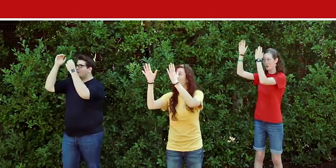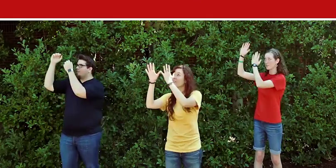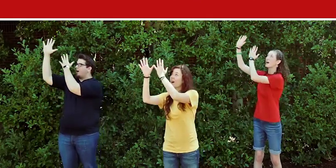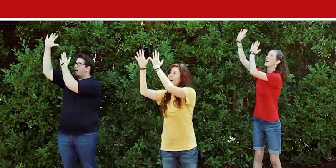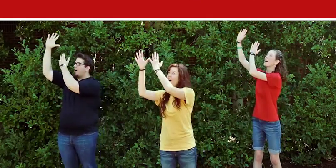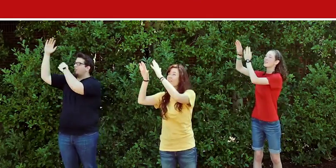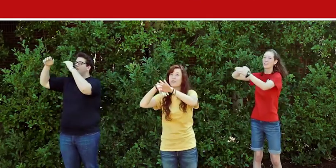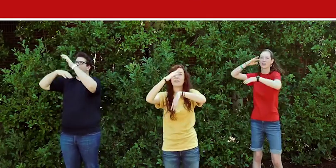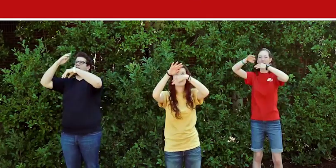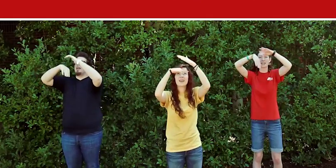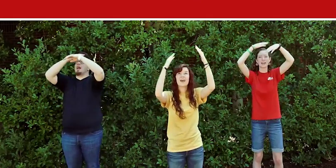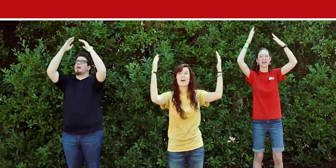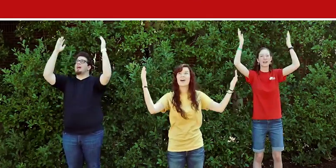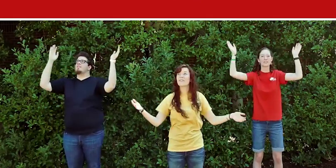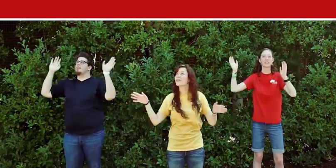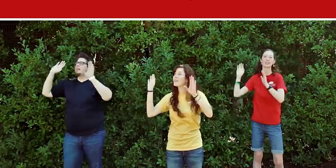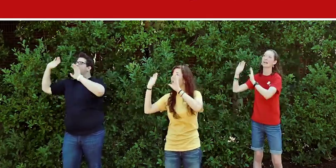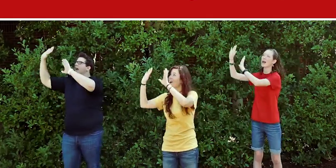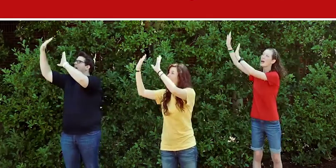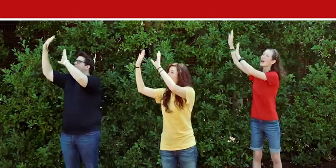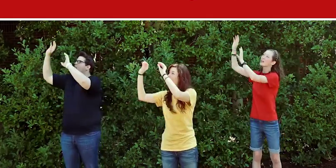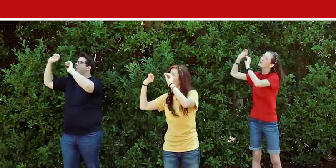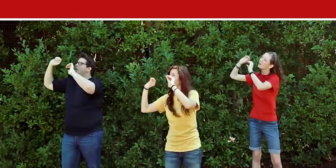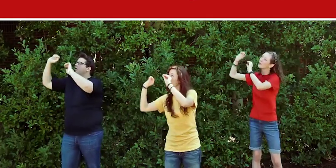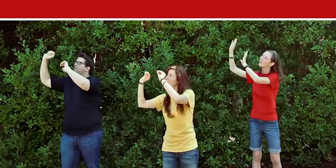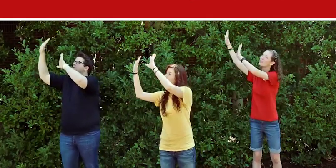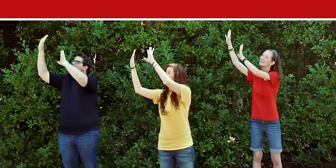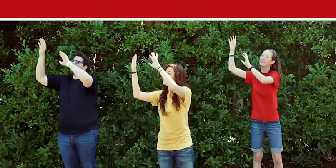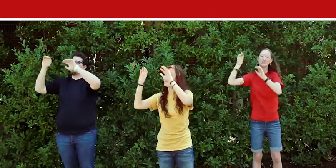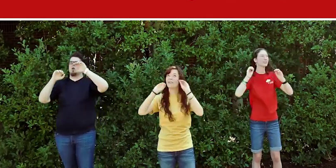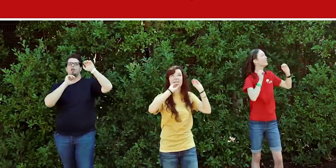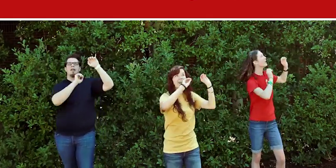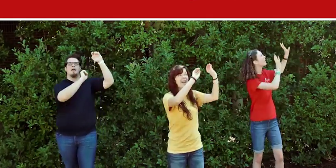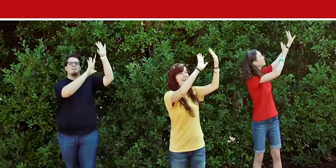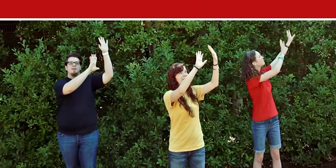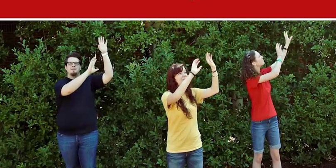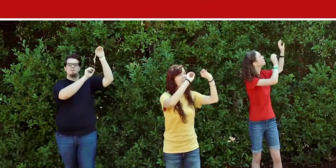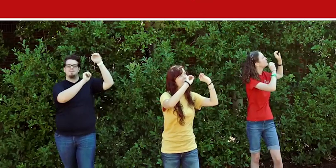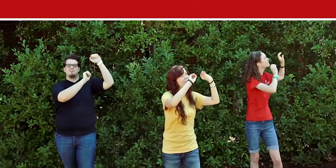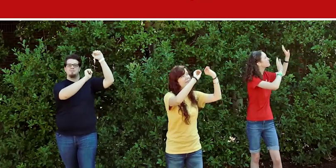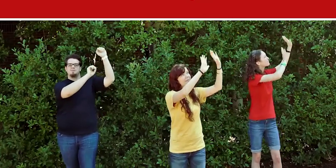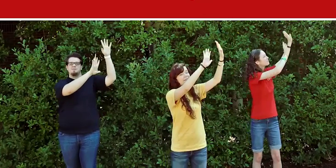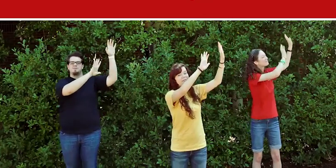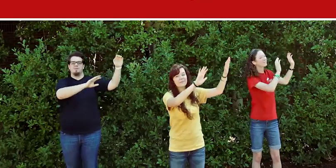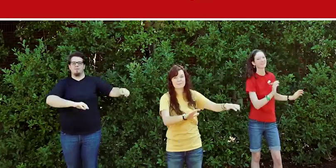Our Father in heaven, hallowed be your name.